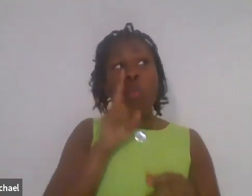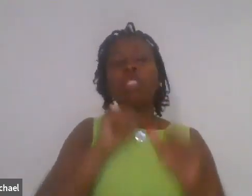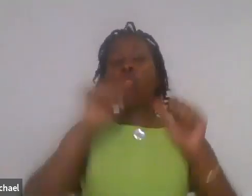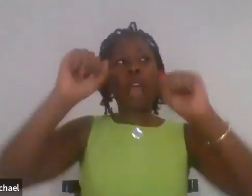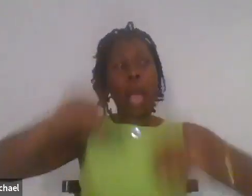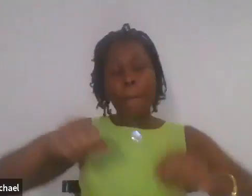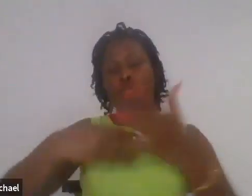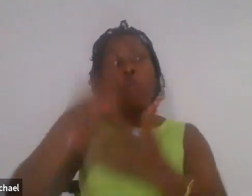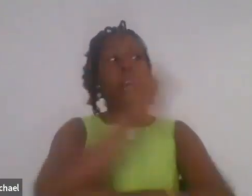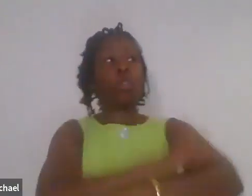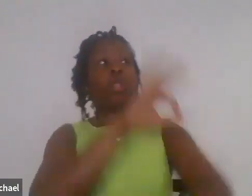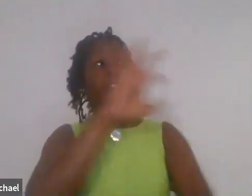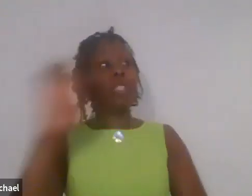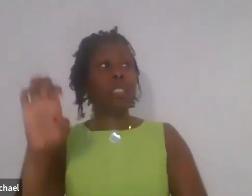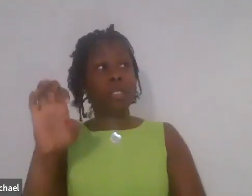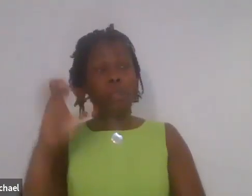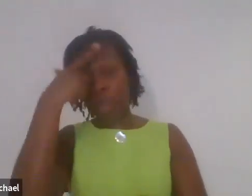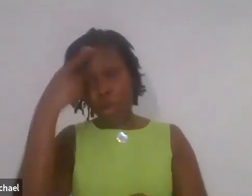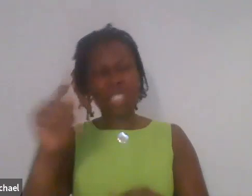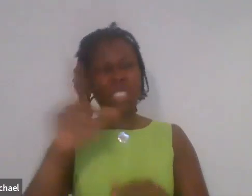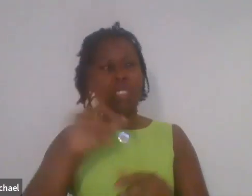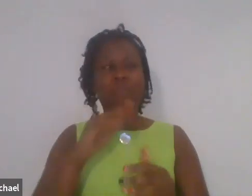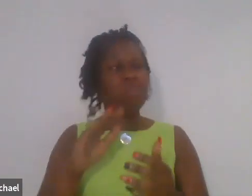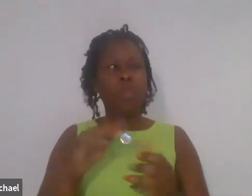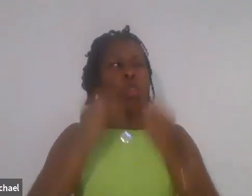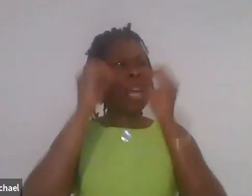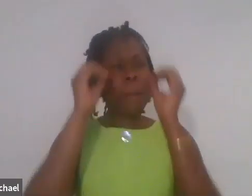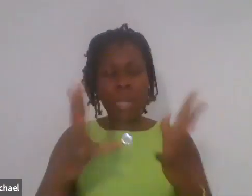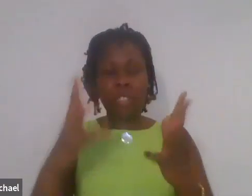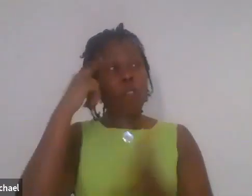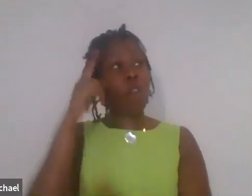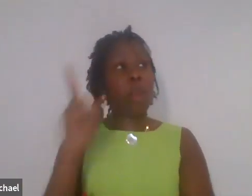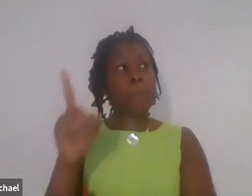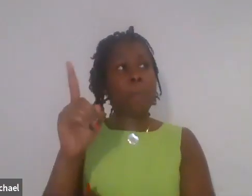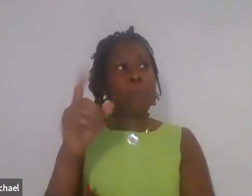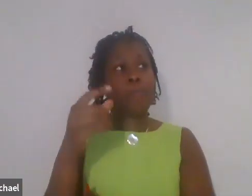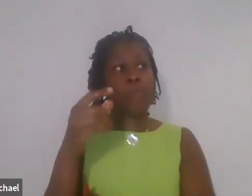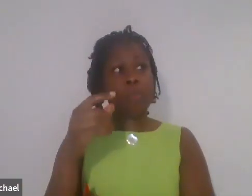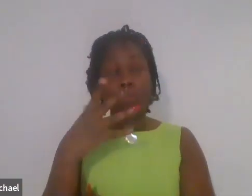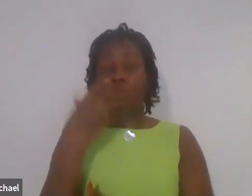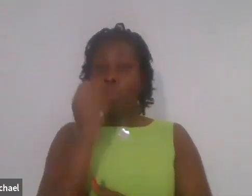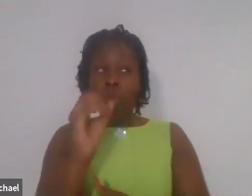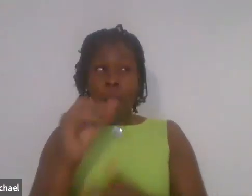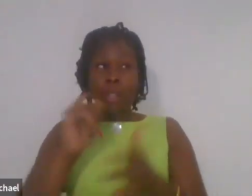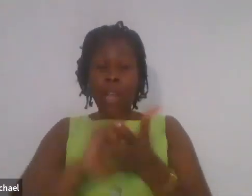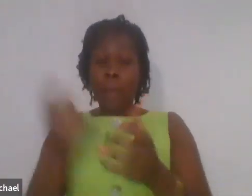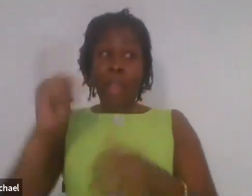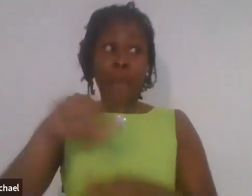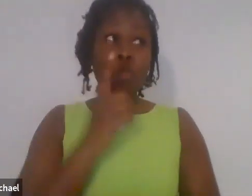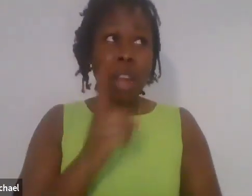was not able to pay my school fees because it was too expensive for him. Time I come to